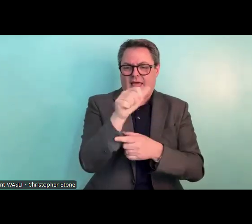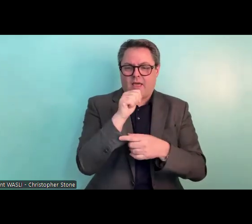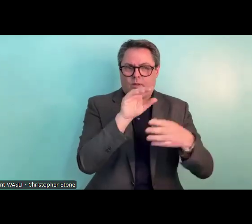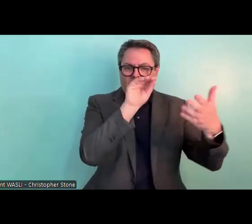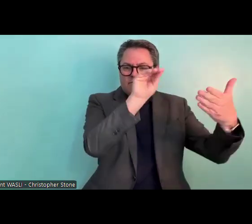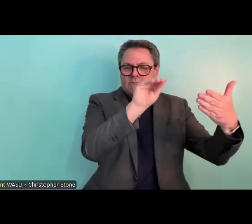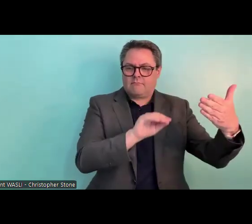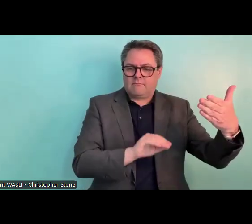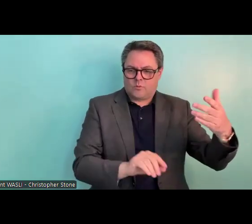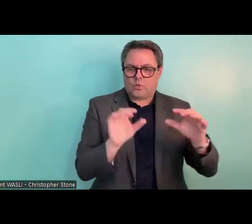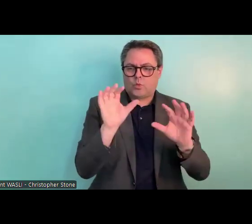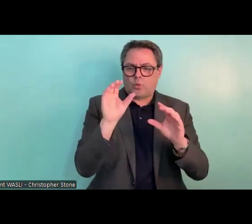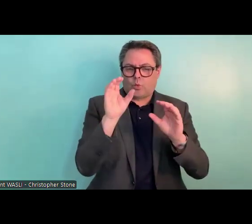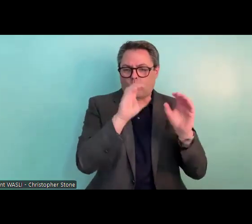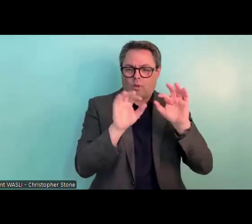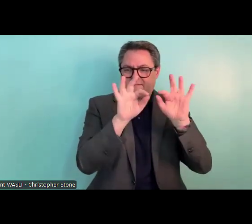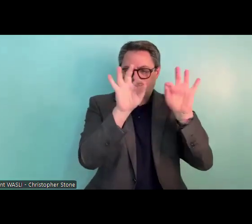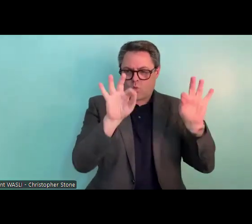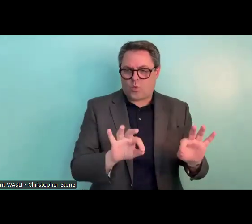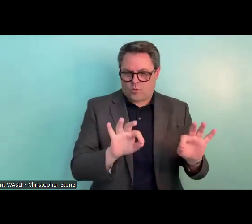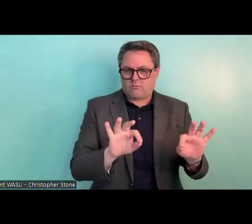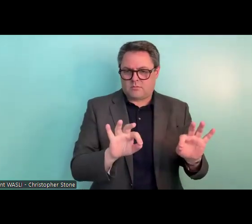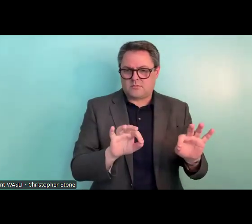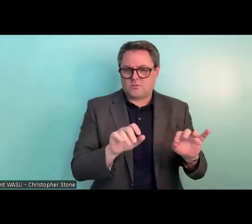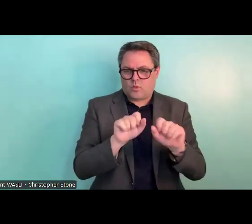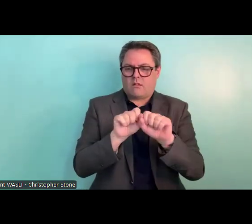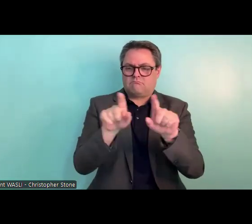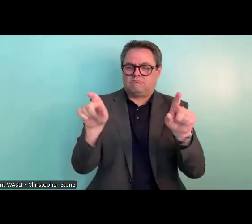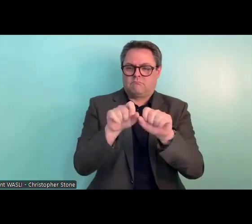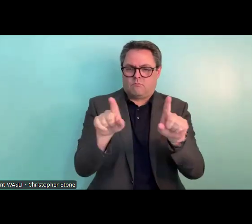he will share those with the tech team and then the tech team will send you a